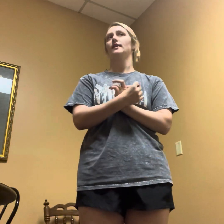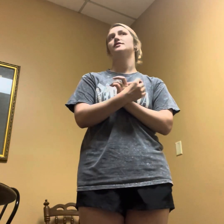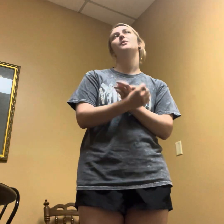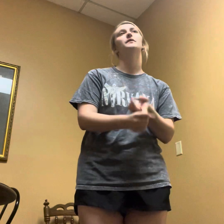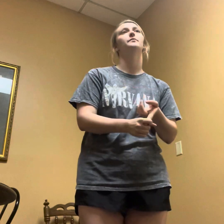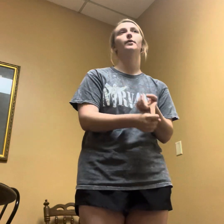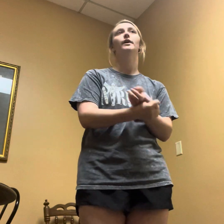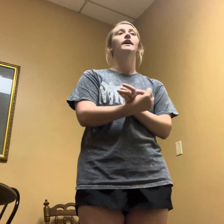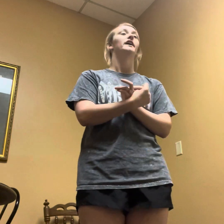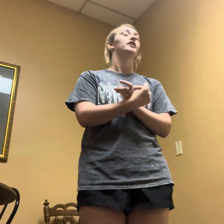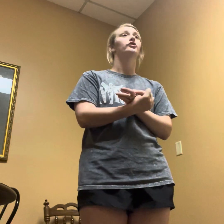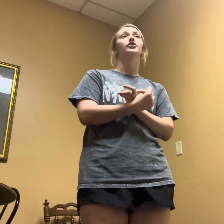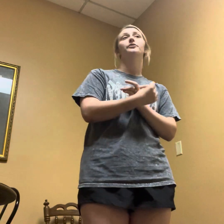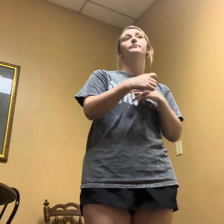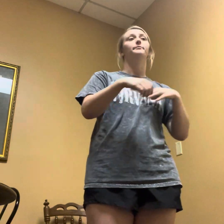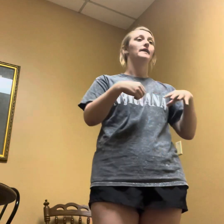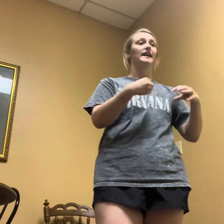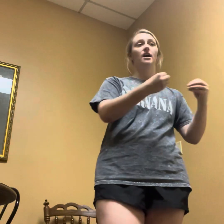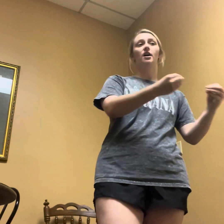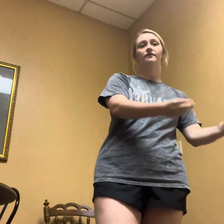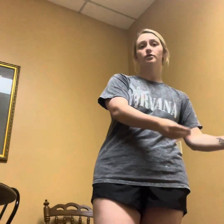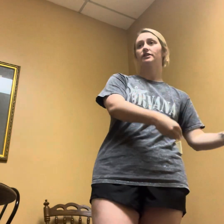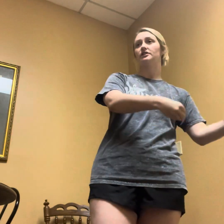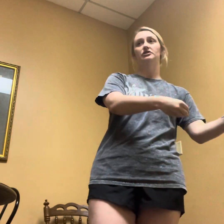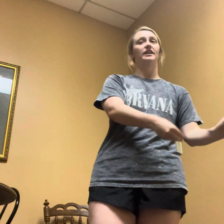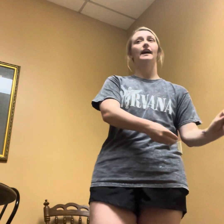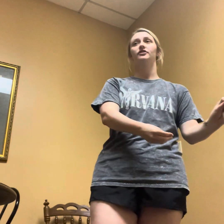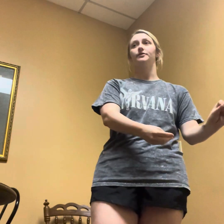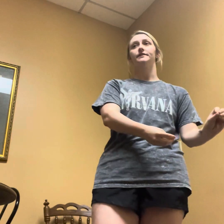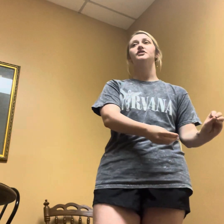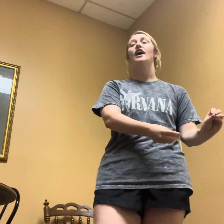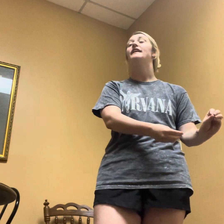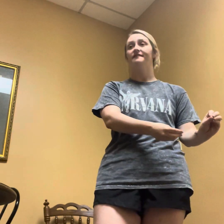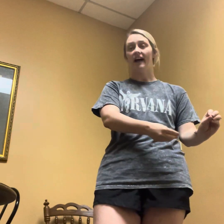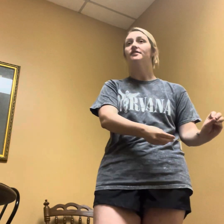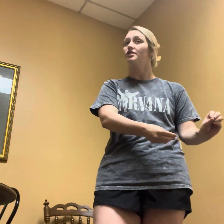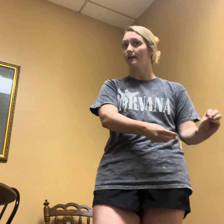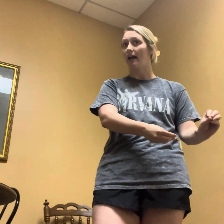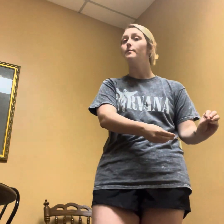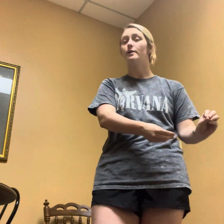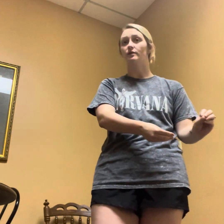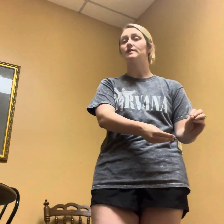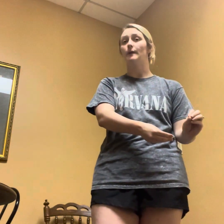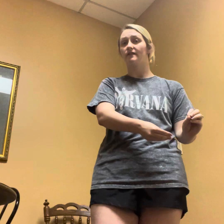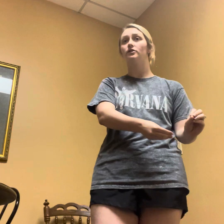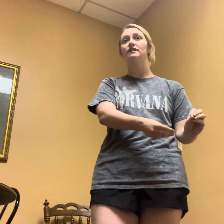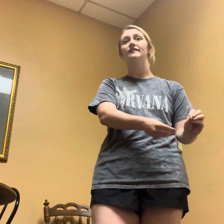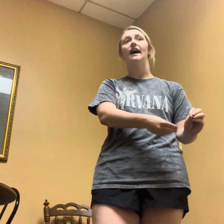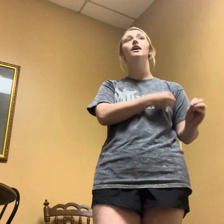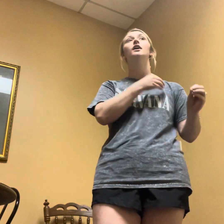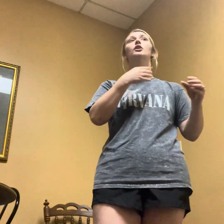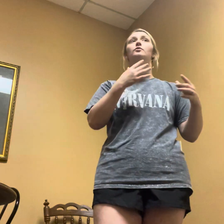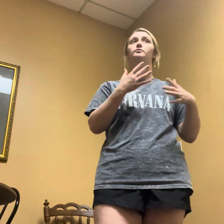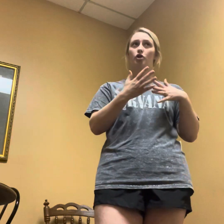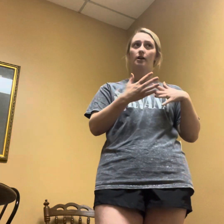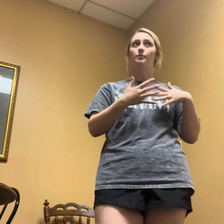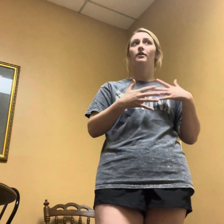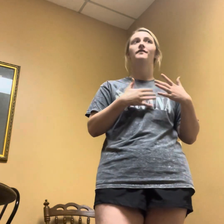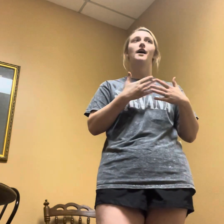Some people in your group may not fully understand how to do this yet, and that is okay. Be respectful of that. Try to provide a